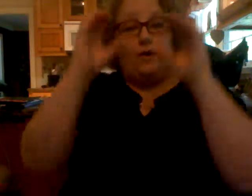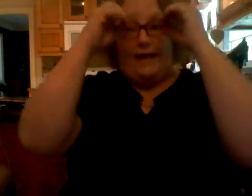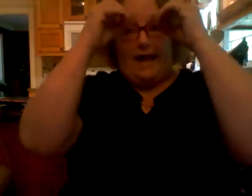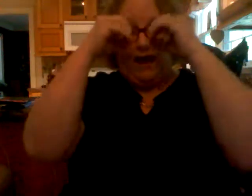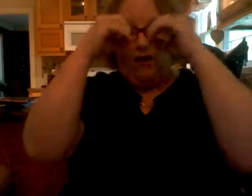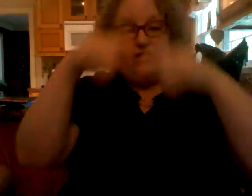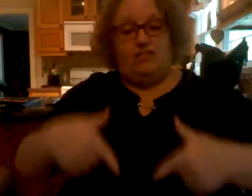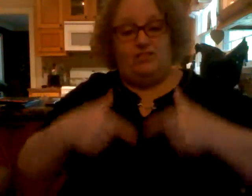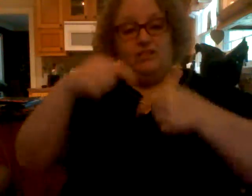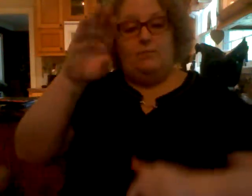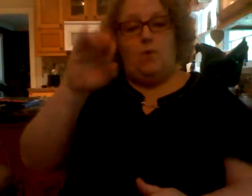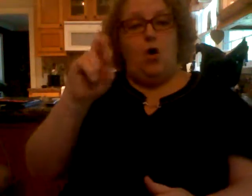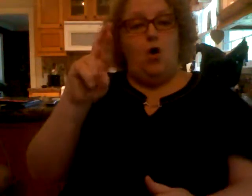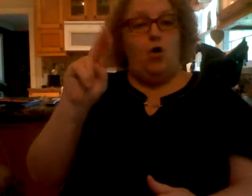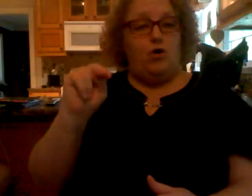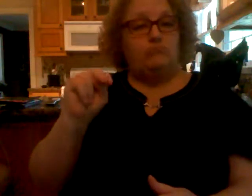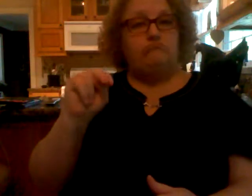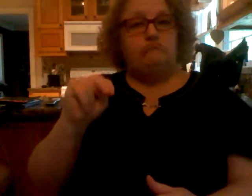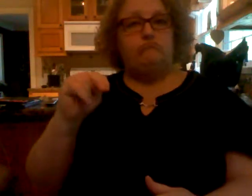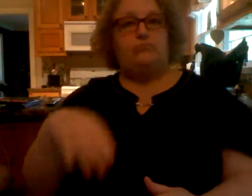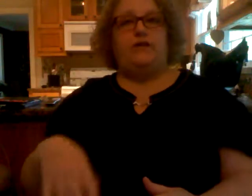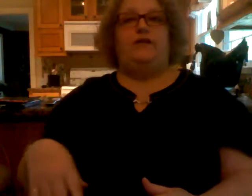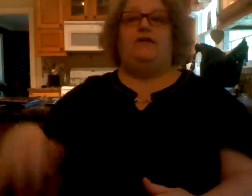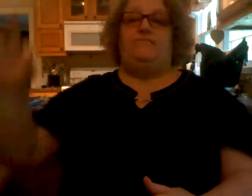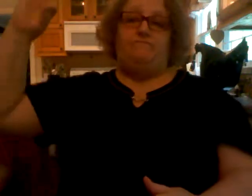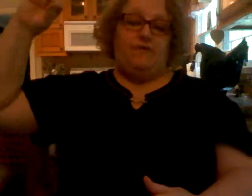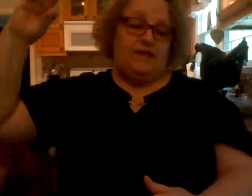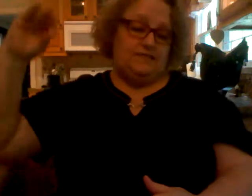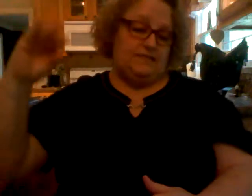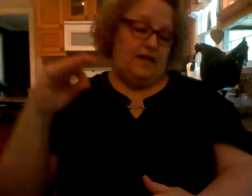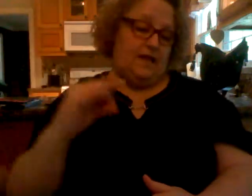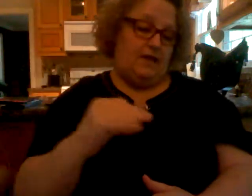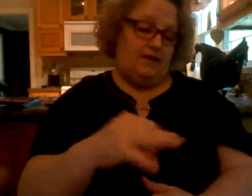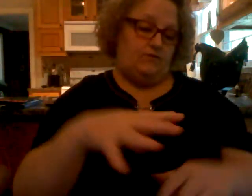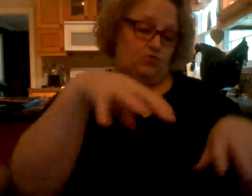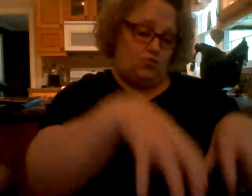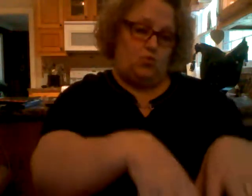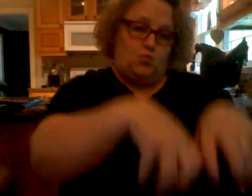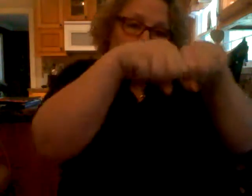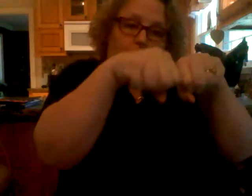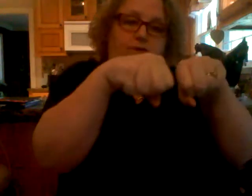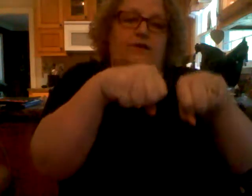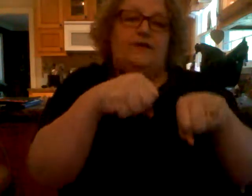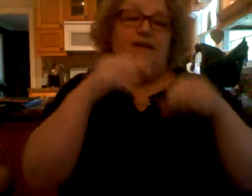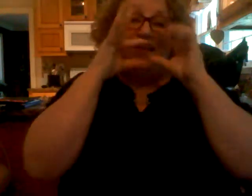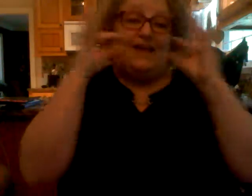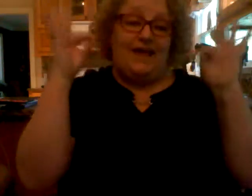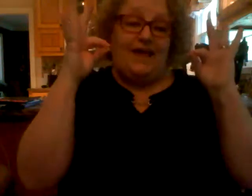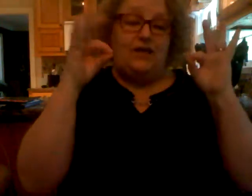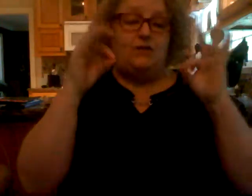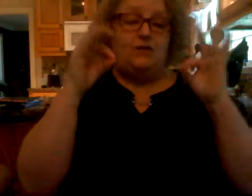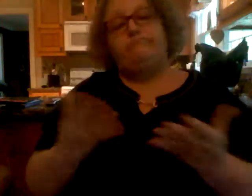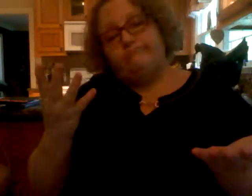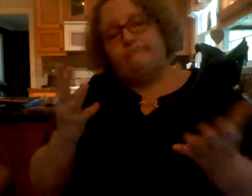driveway and grabbing a little kitty. Or a hawk grabbing a mouse outside of the field. Okay? Outside in the field. Alright? So